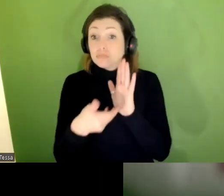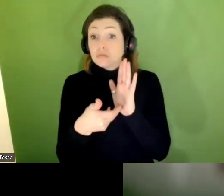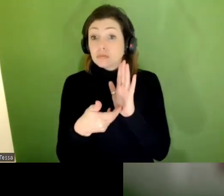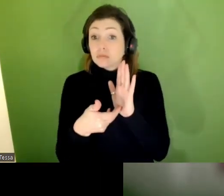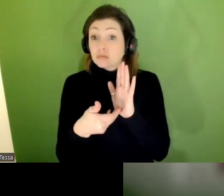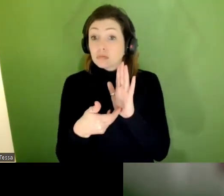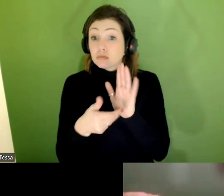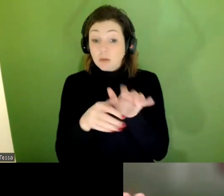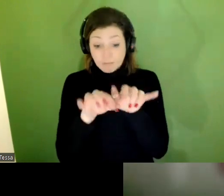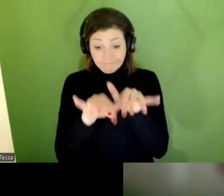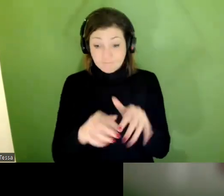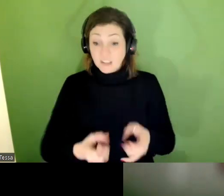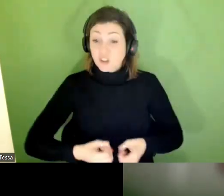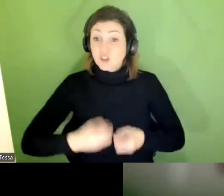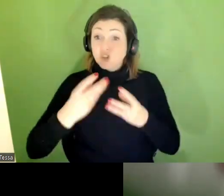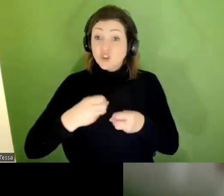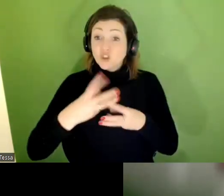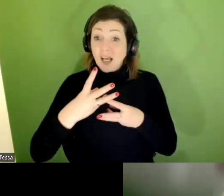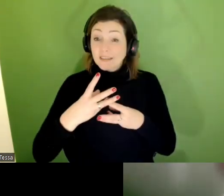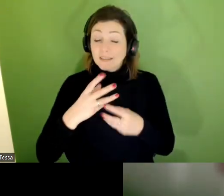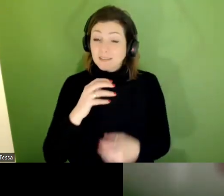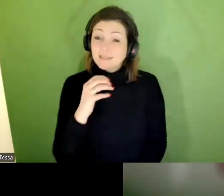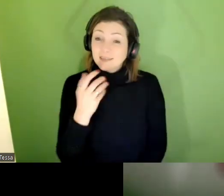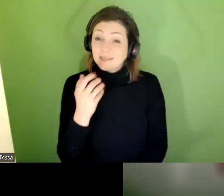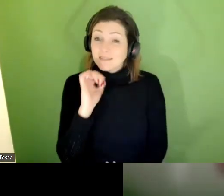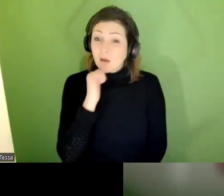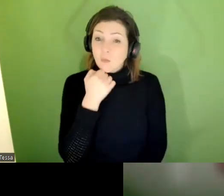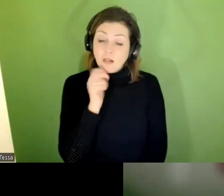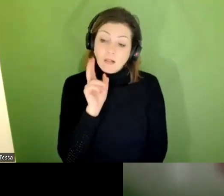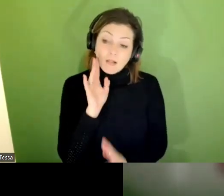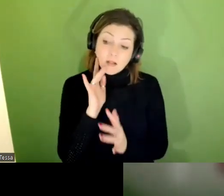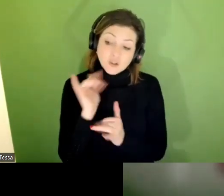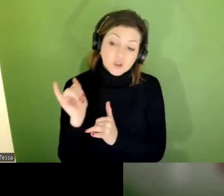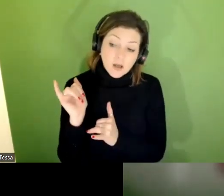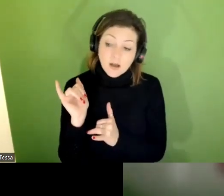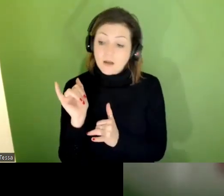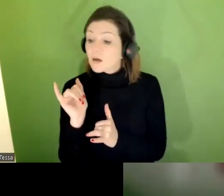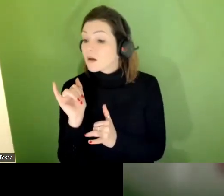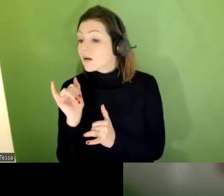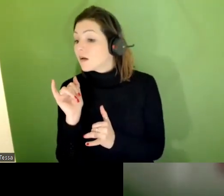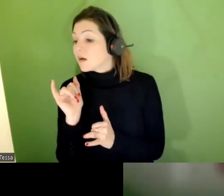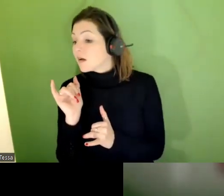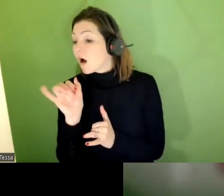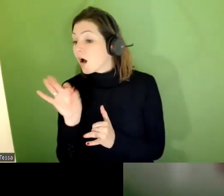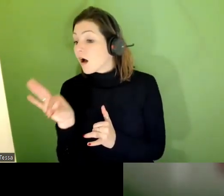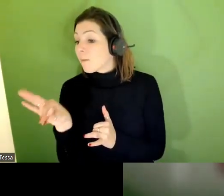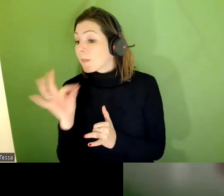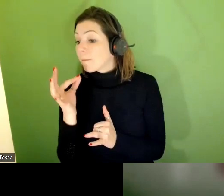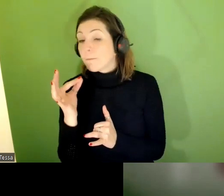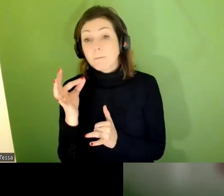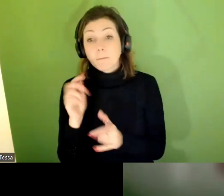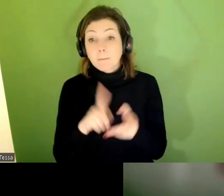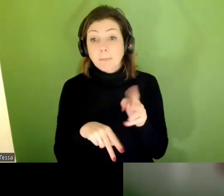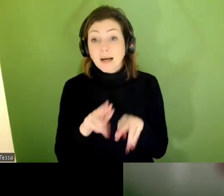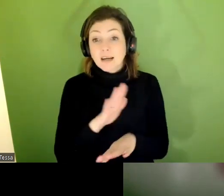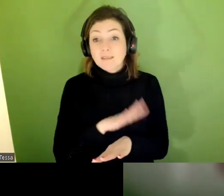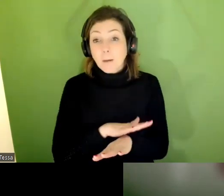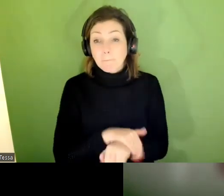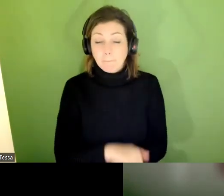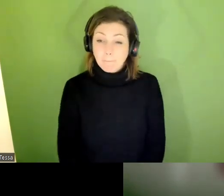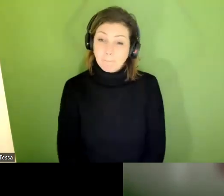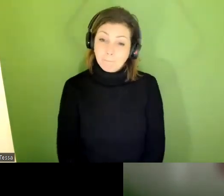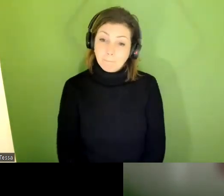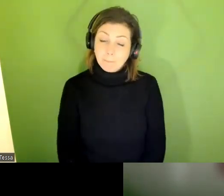and I'll try and sort of keep one eye on them and pull them in if we get time. That